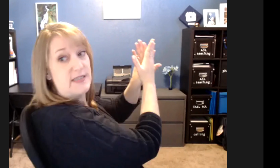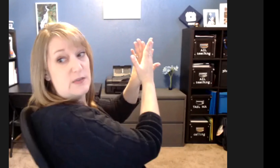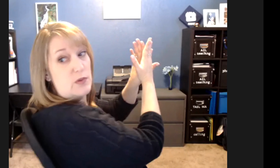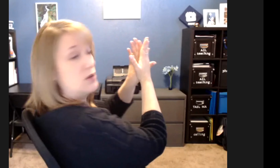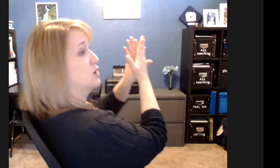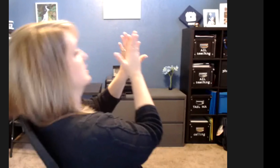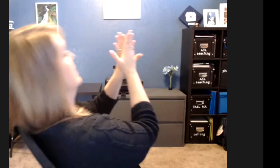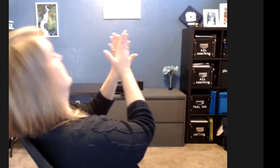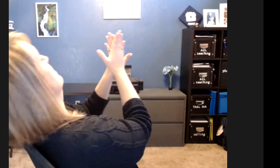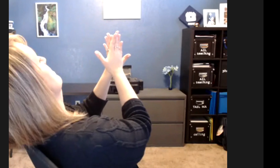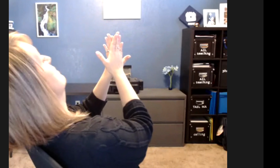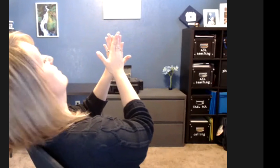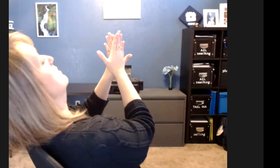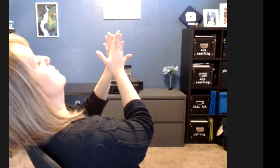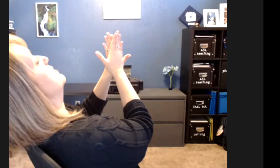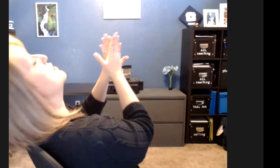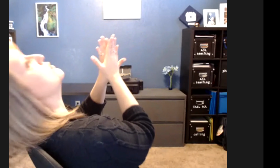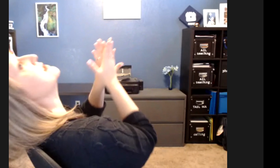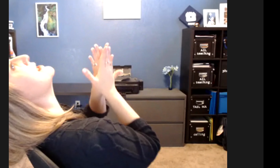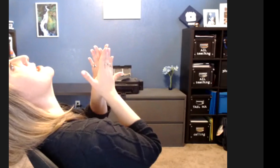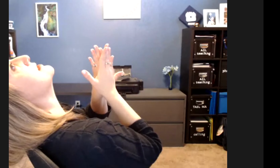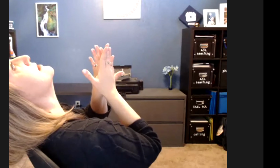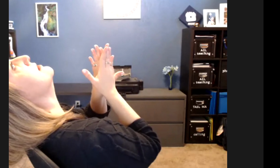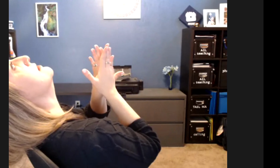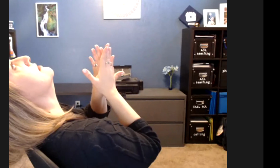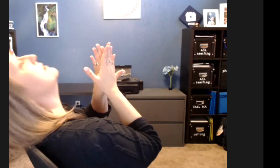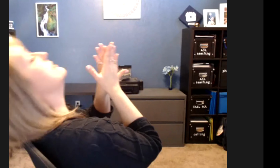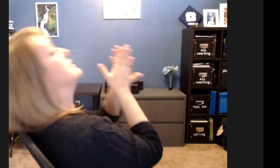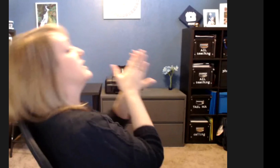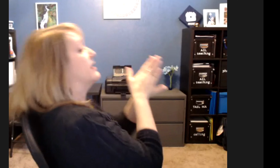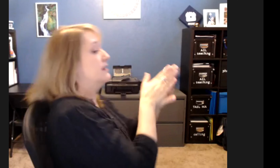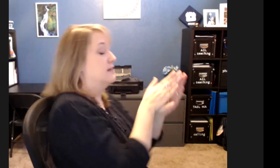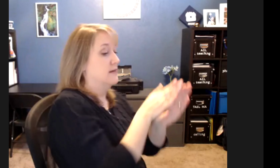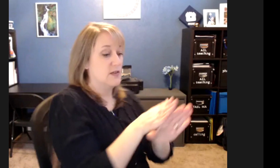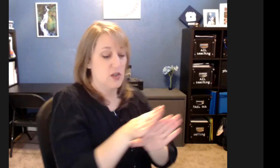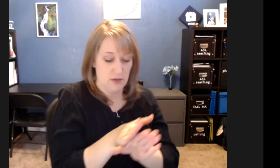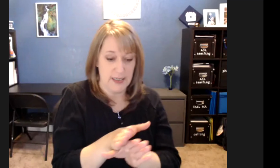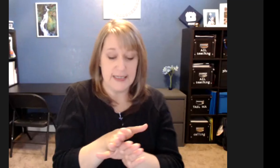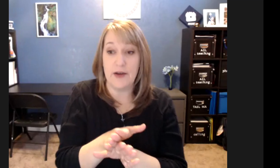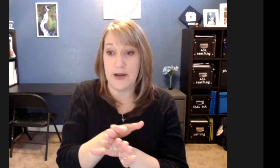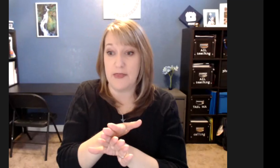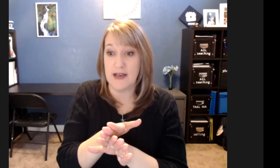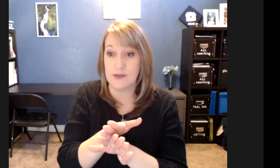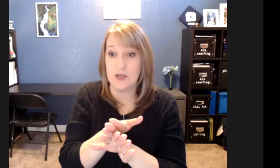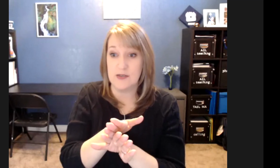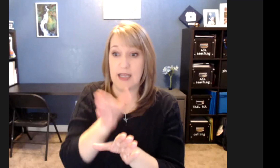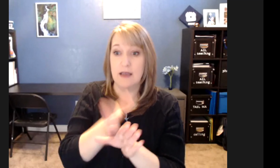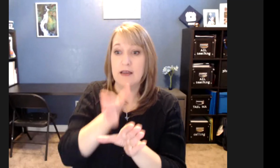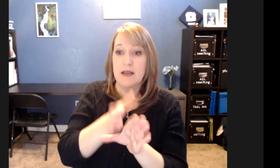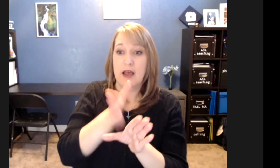is what it will look like when you see it. Okay? So you're looking down at it. That's what you see. And